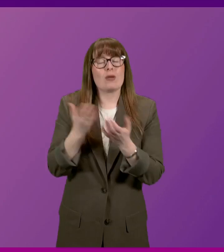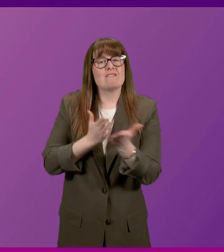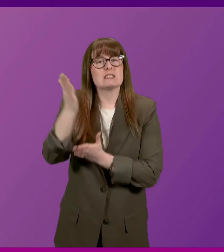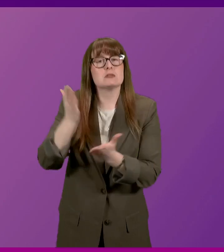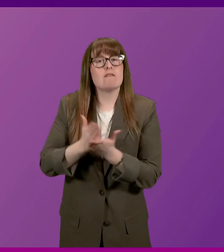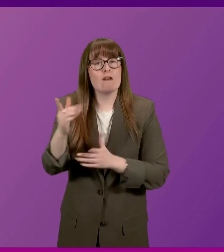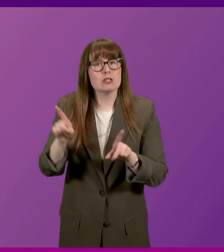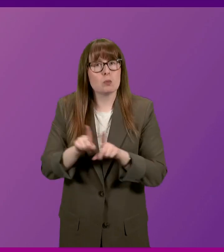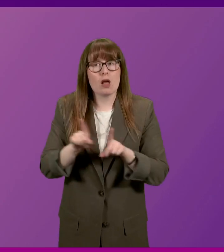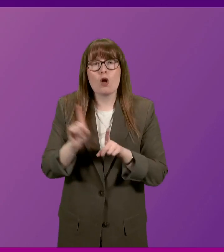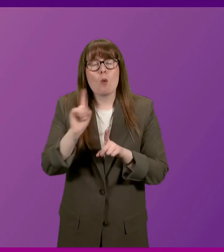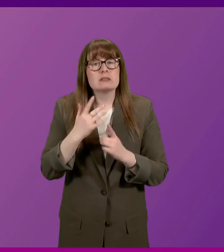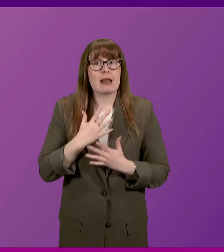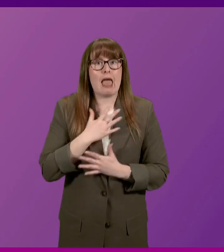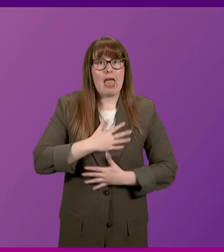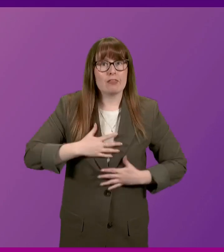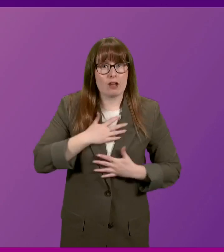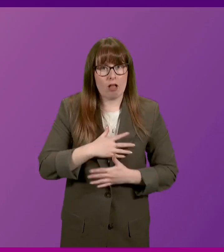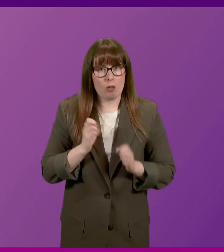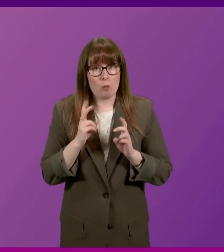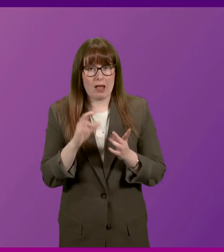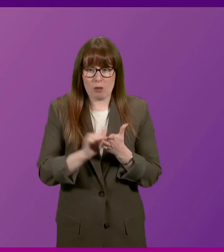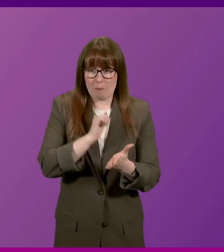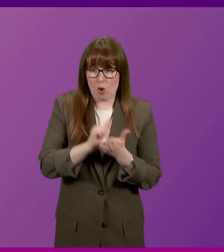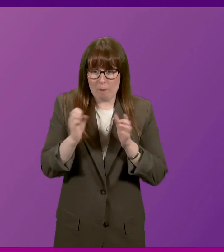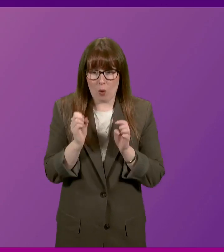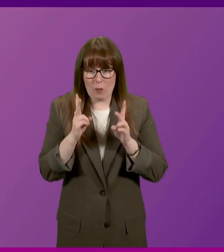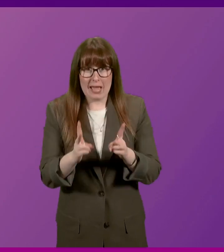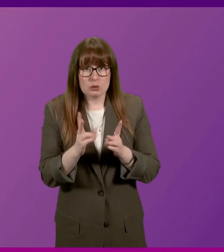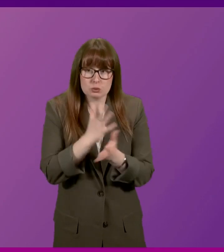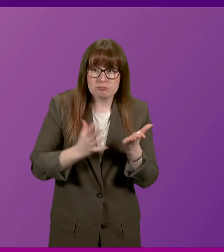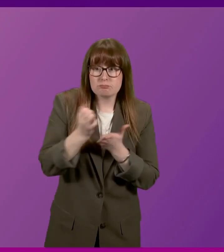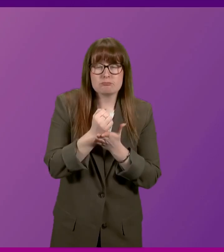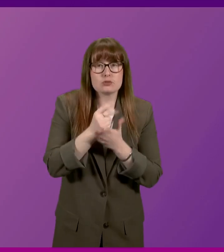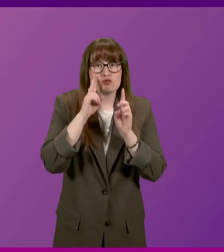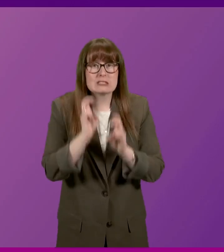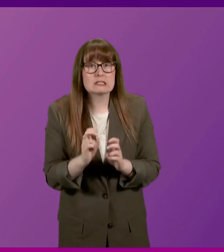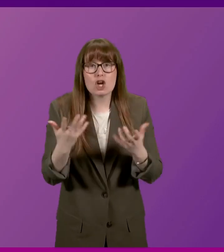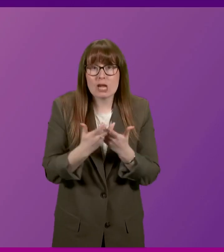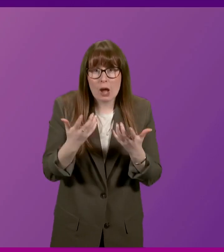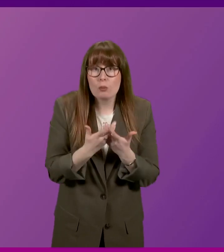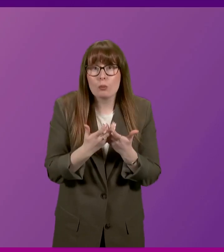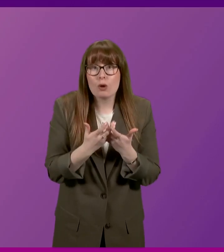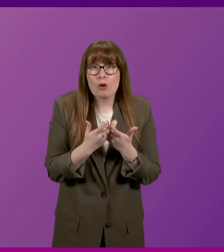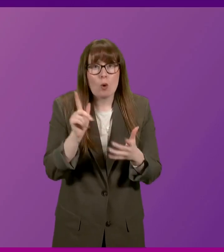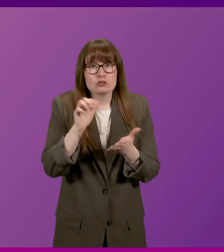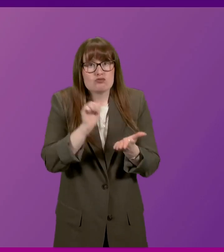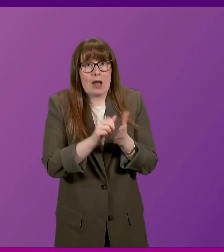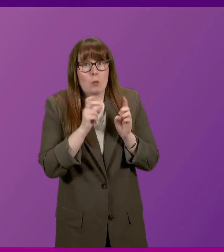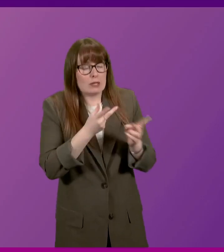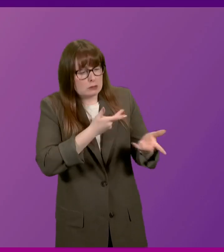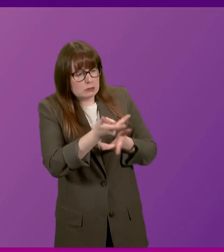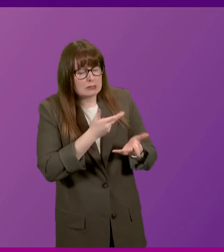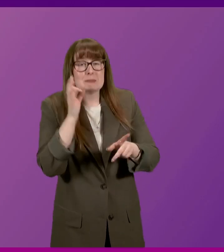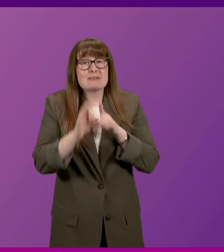survivors about what's an ethical way of conducting research, and we had a kind of framework for that that we built with young